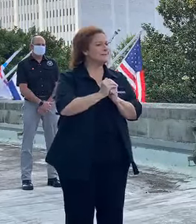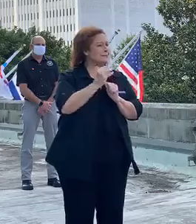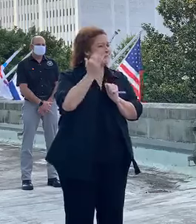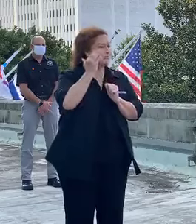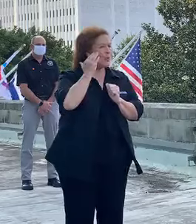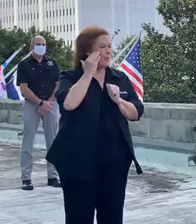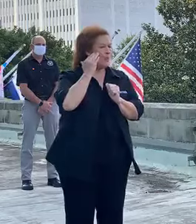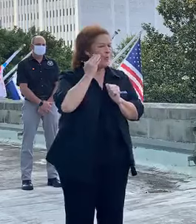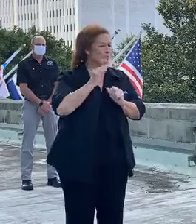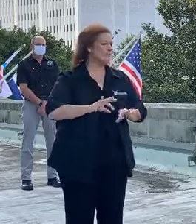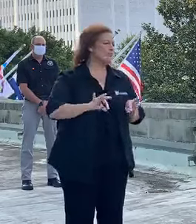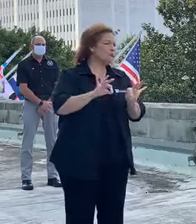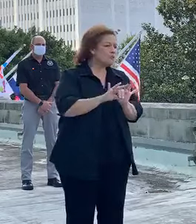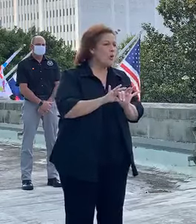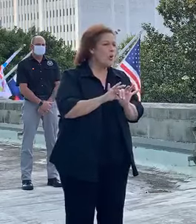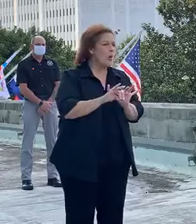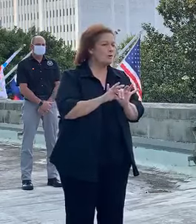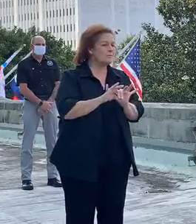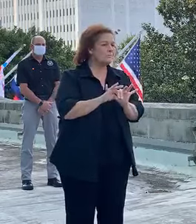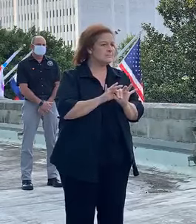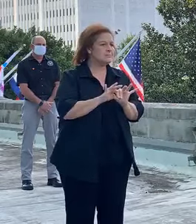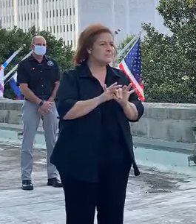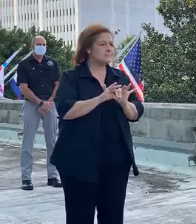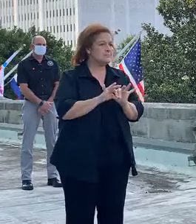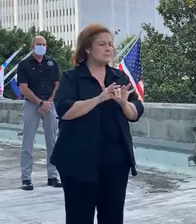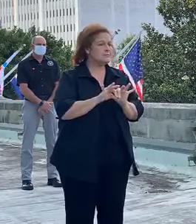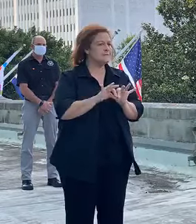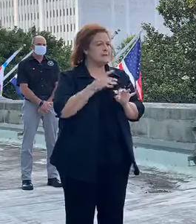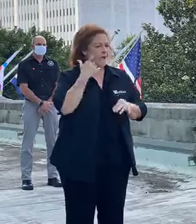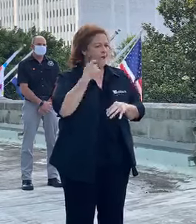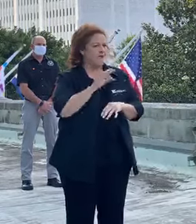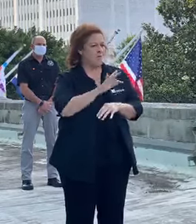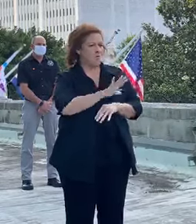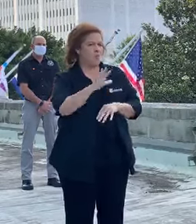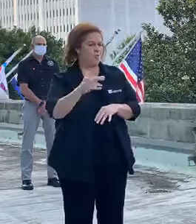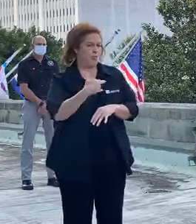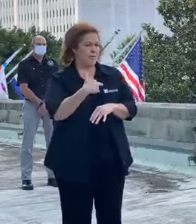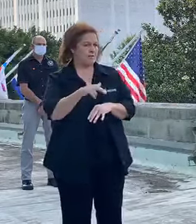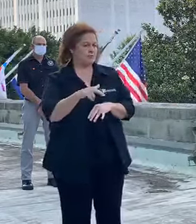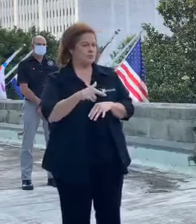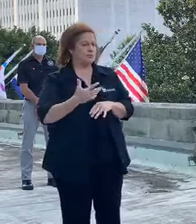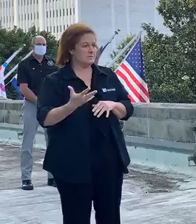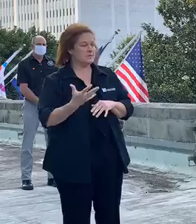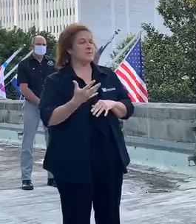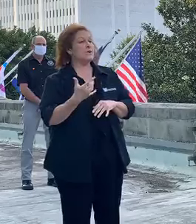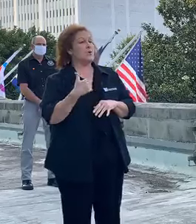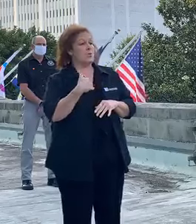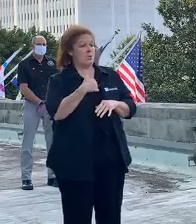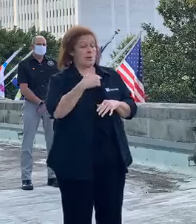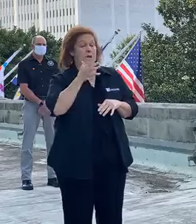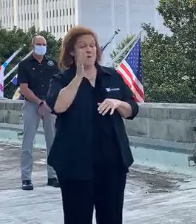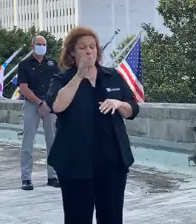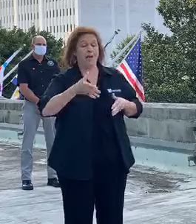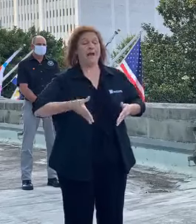big role in who we are as people, in our spirituality. So we're going to allow